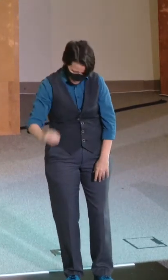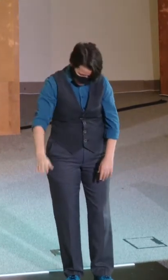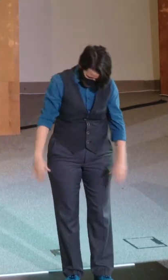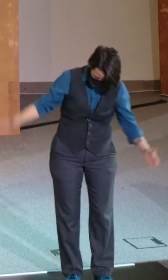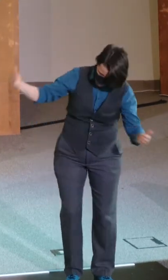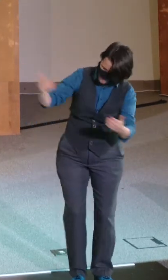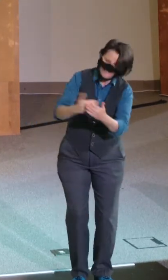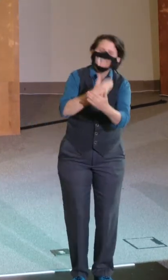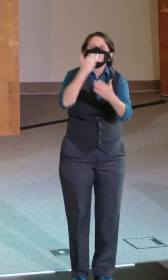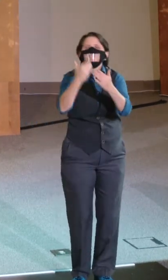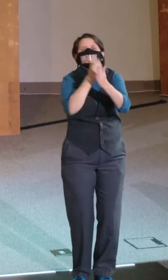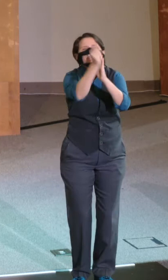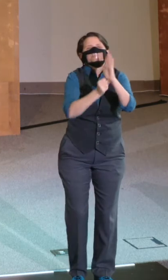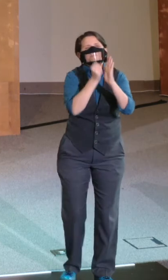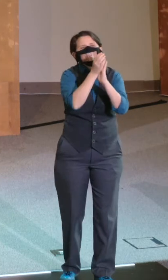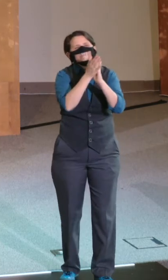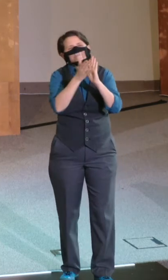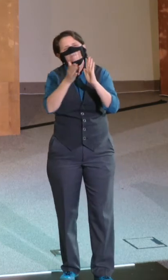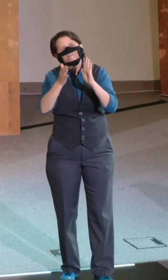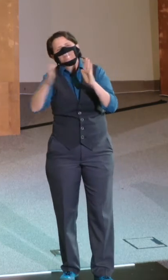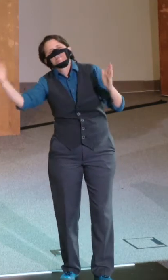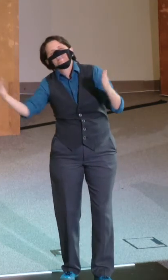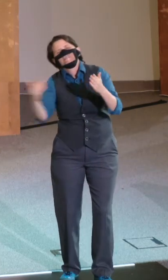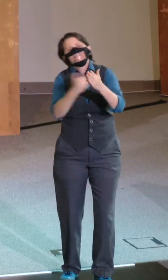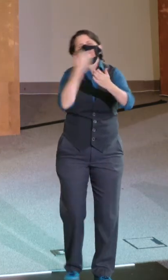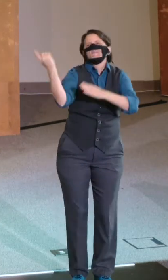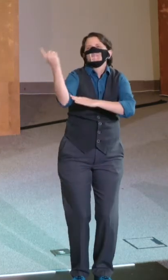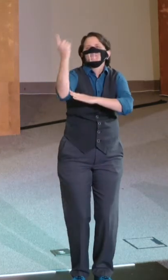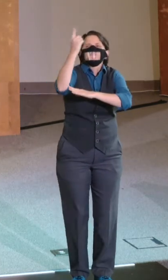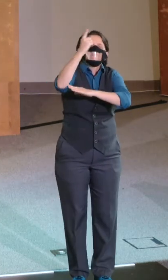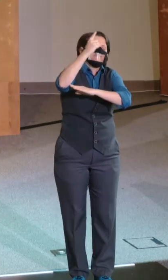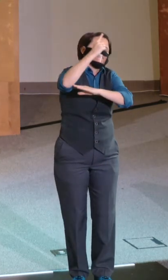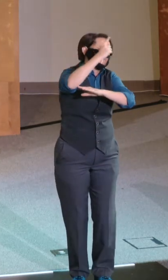It's a new season, it's a new